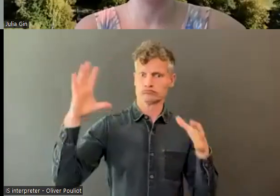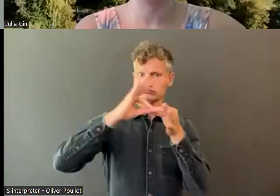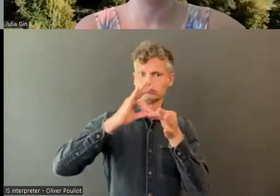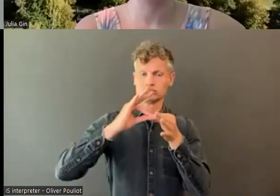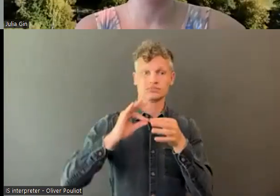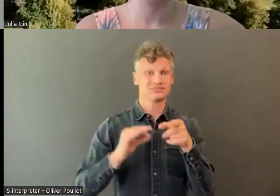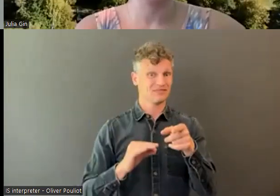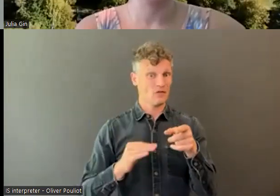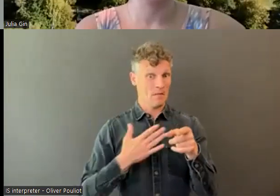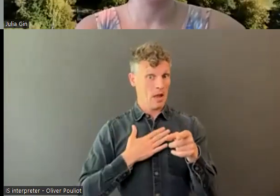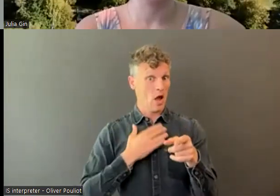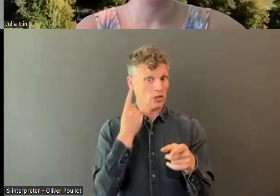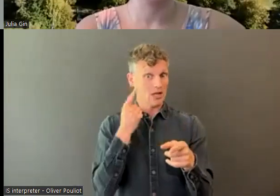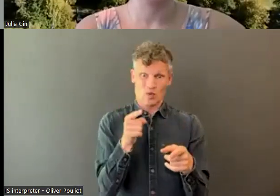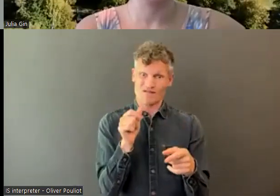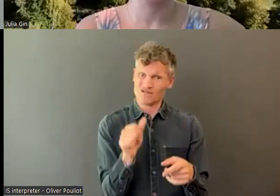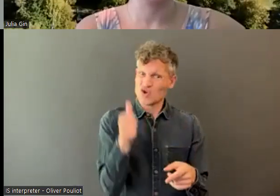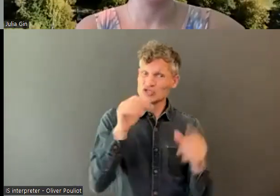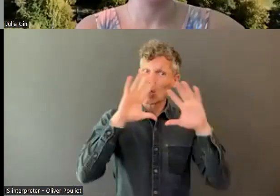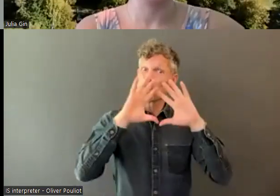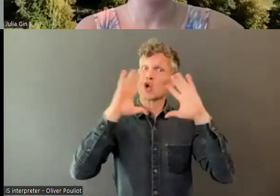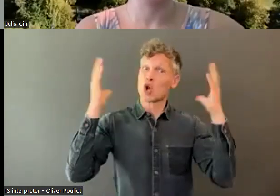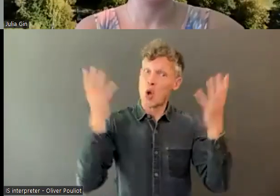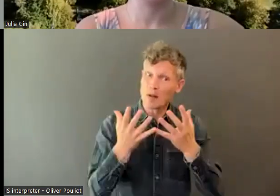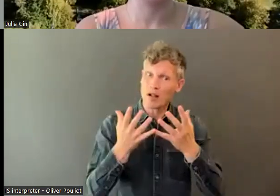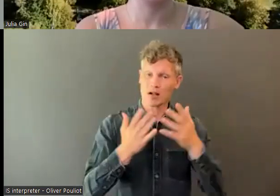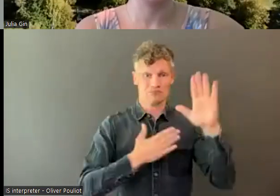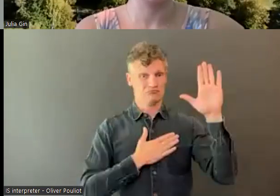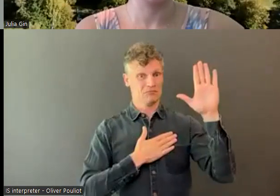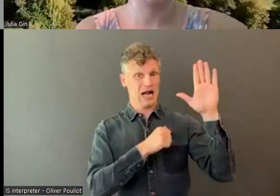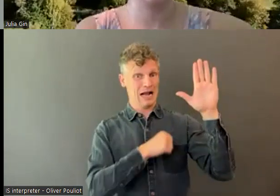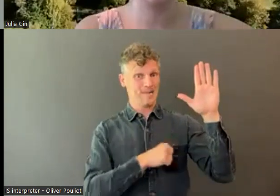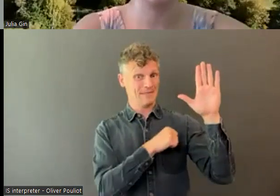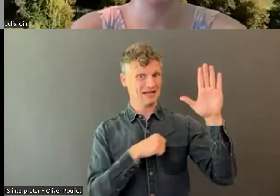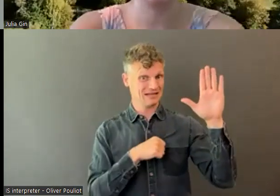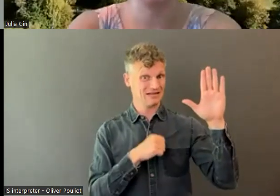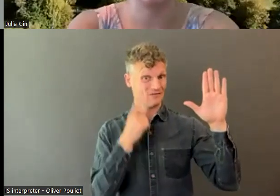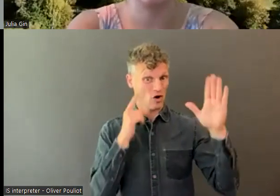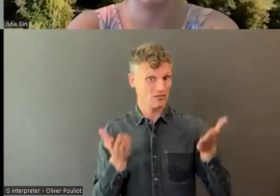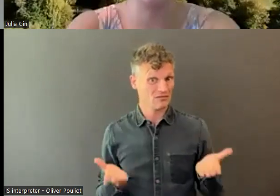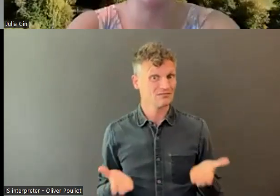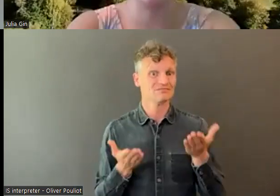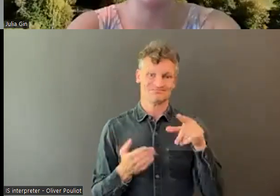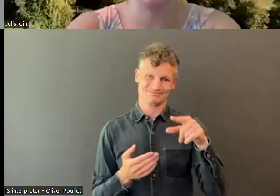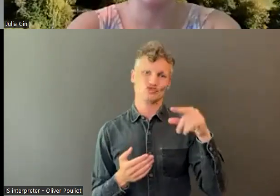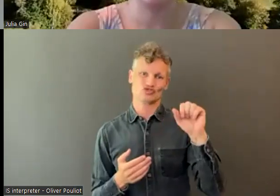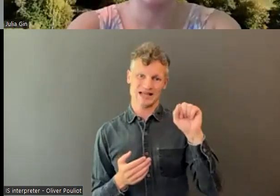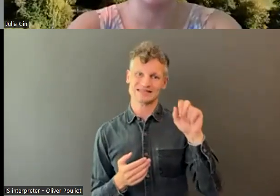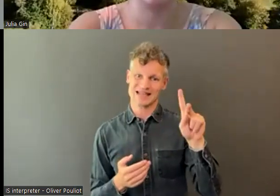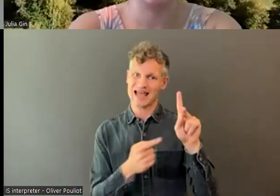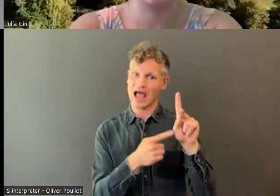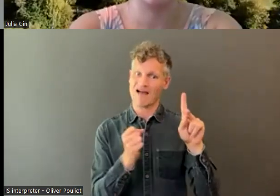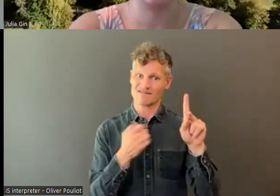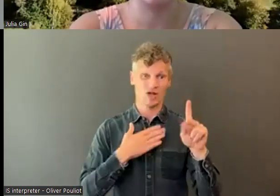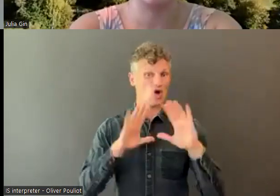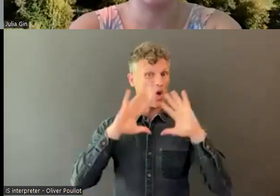procurement commitment to upping your game, right? It's still... We've got the global commitment across the enterprise. That's why we've got the Global Disability Council,